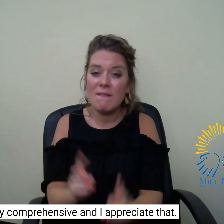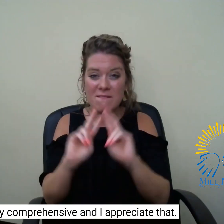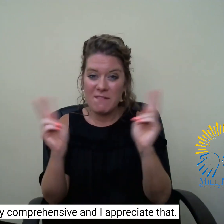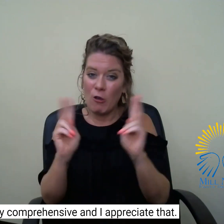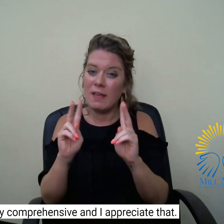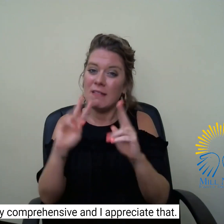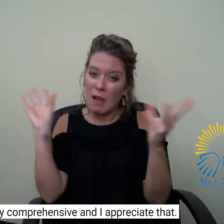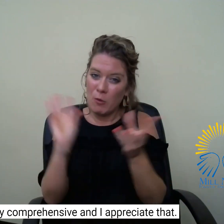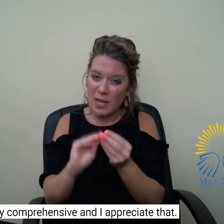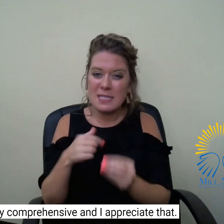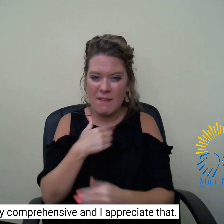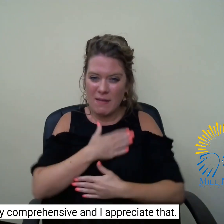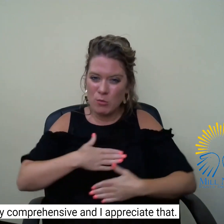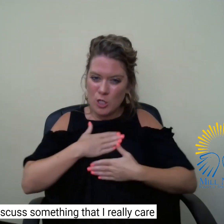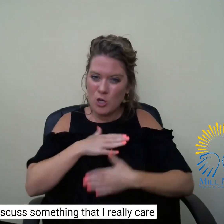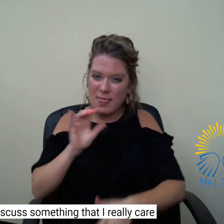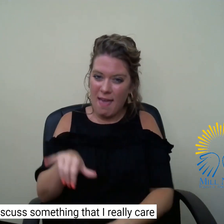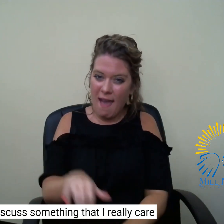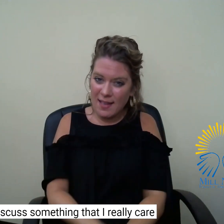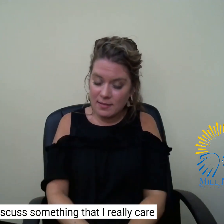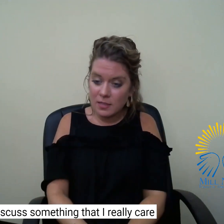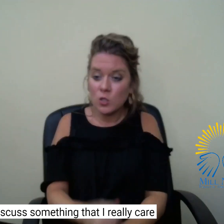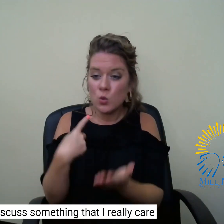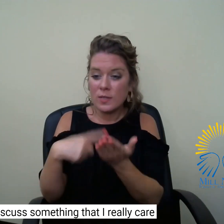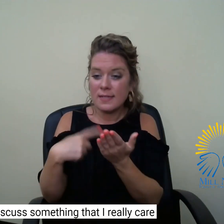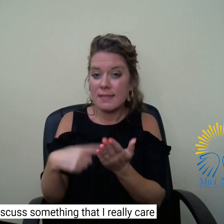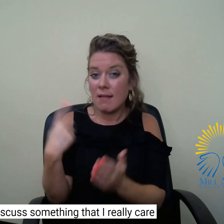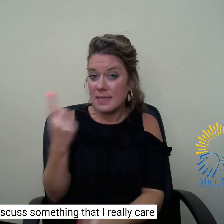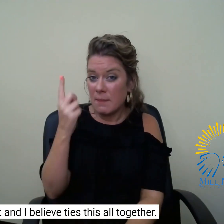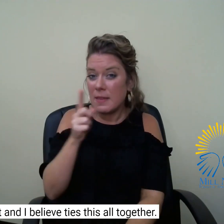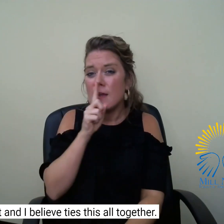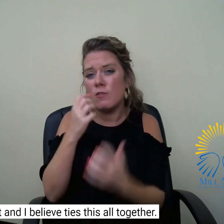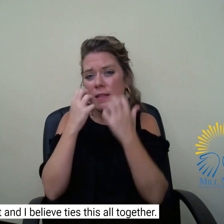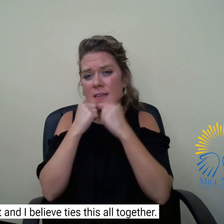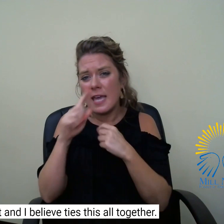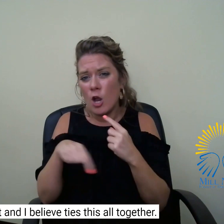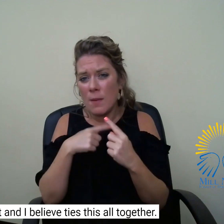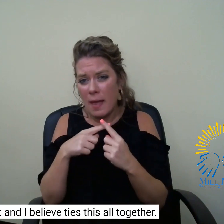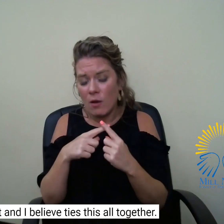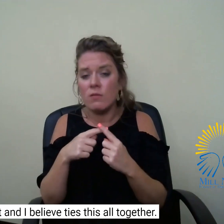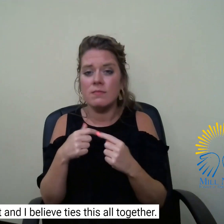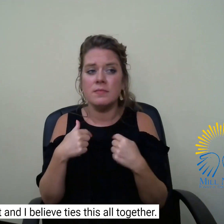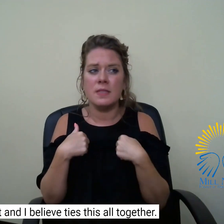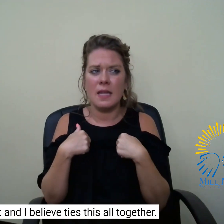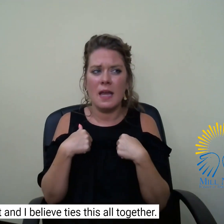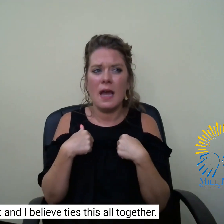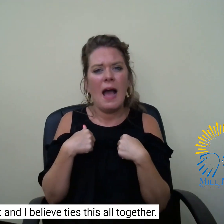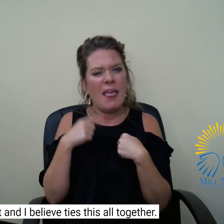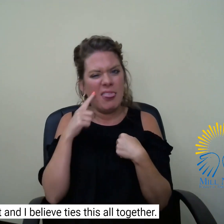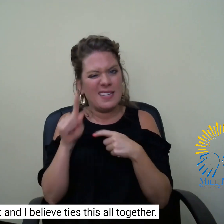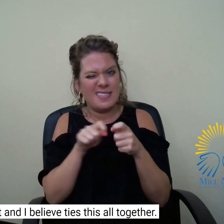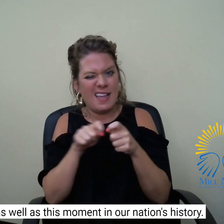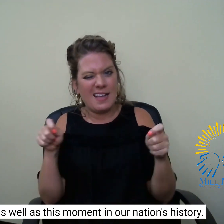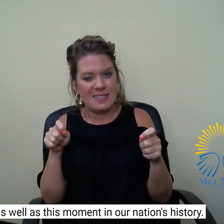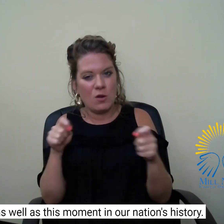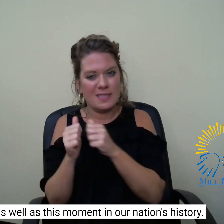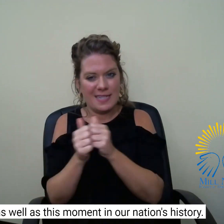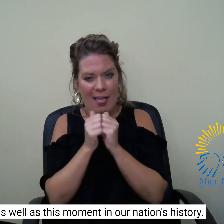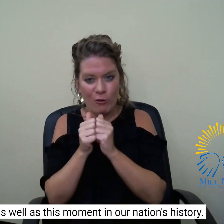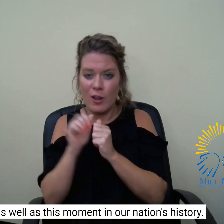and I appreciate that. To discuss something that I really care about, and I believe ties this all together, in your career, as well